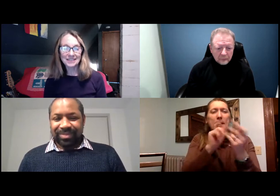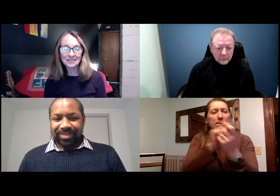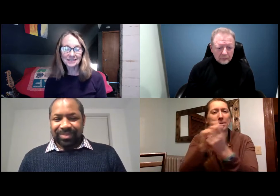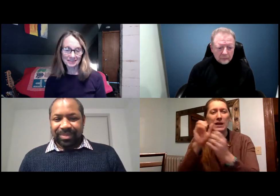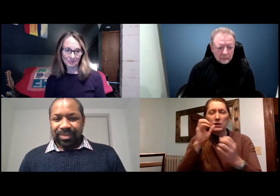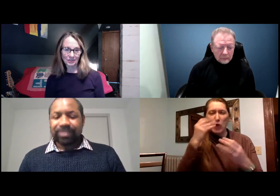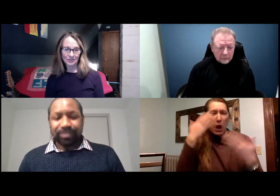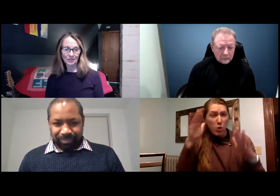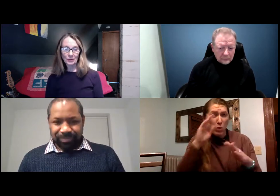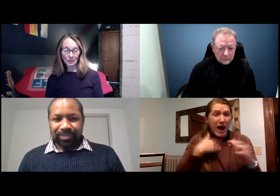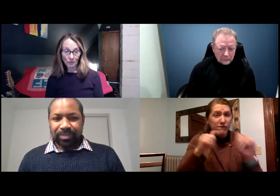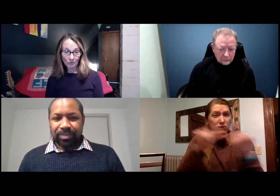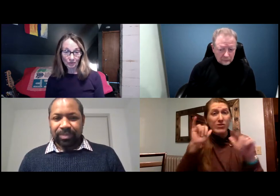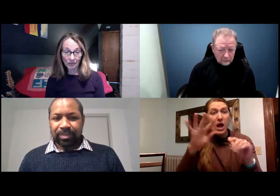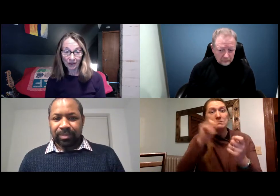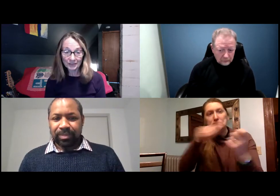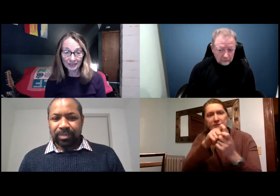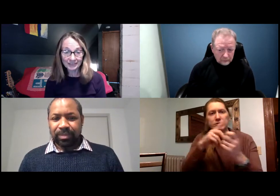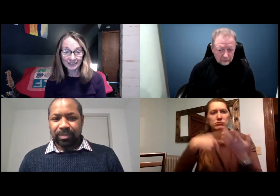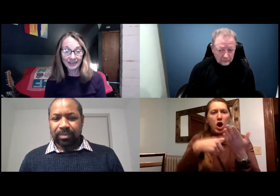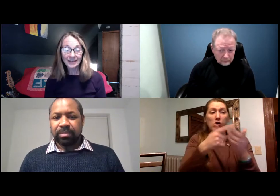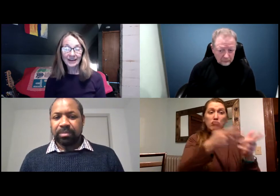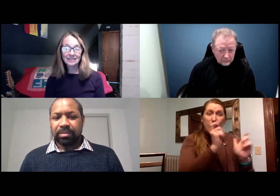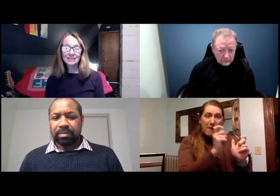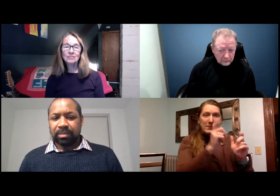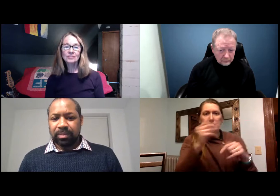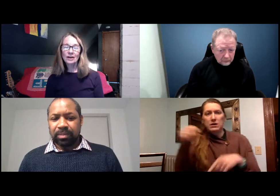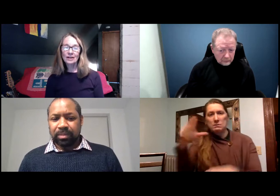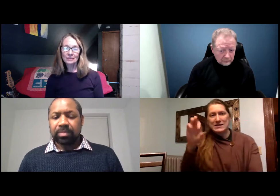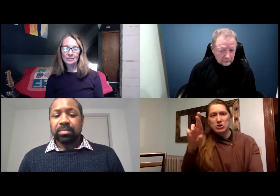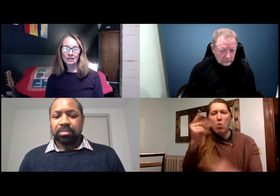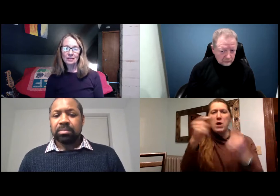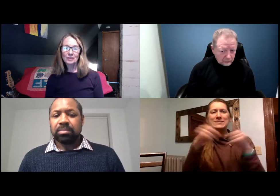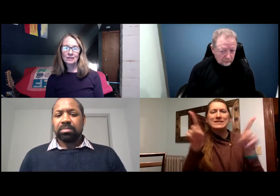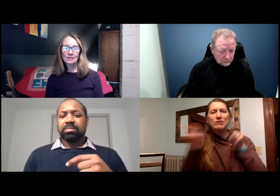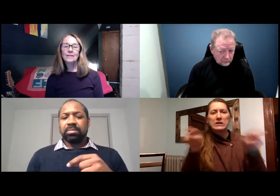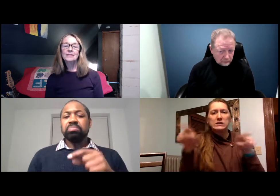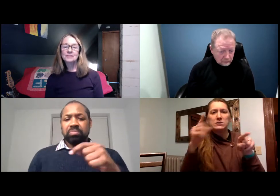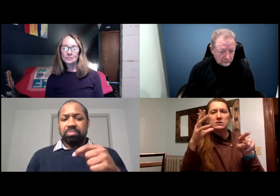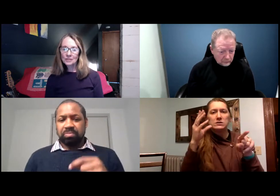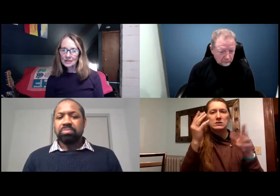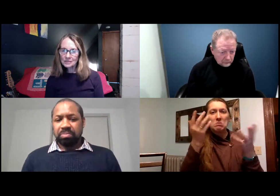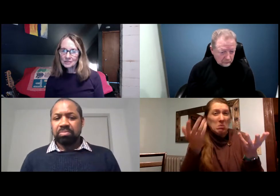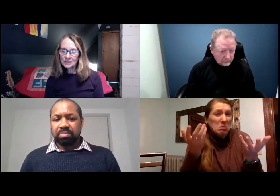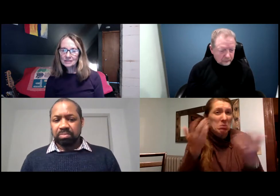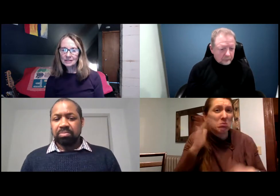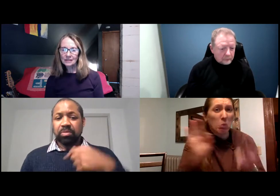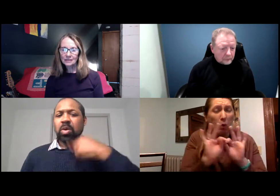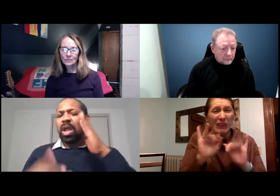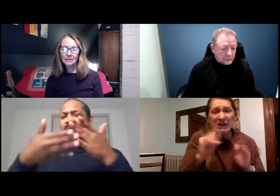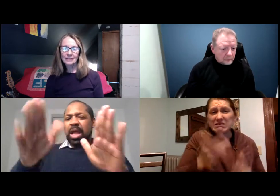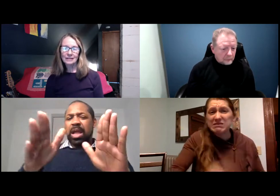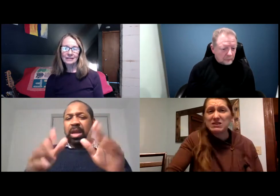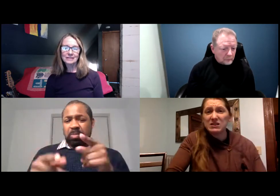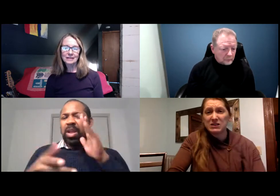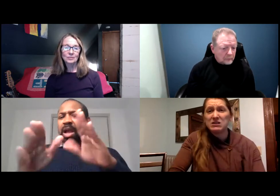getting tested doesn't mean you can go anywhere you want for the holidays. I think a vlog that would talk about the different kinds of testing and